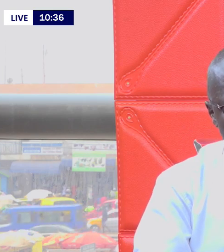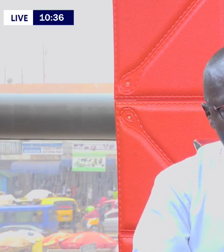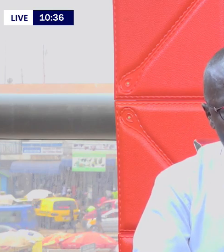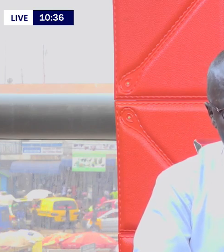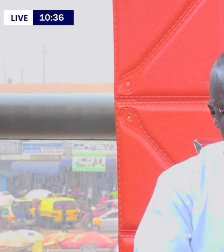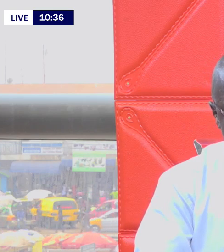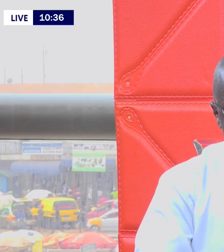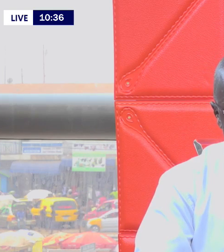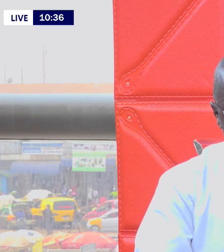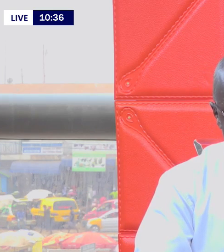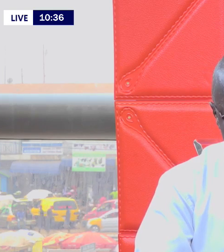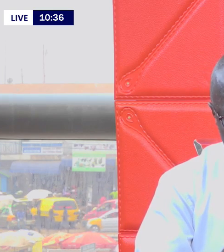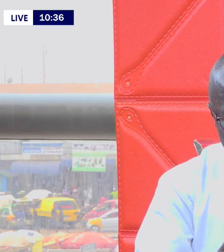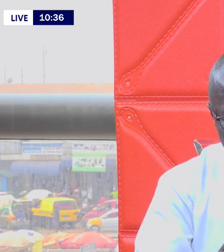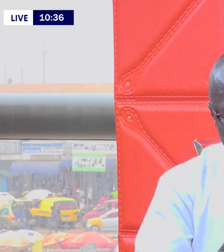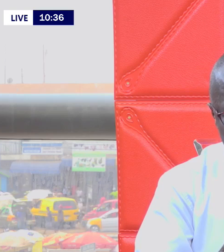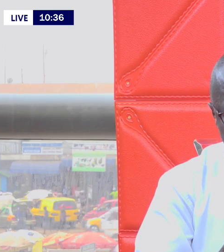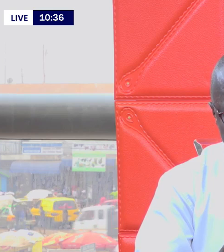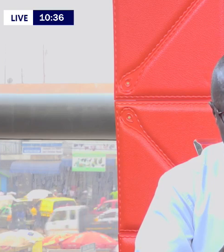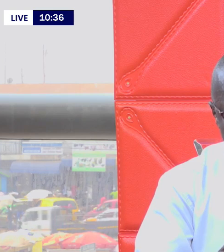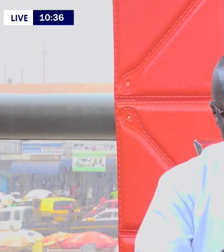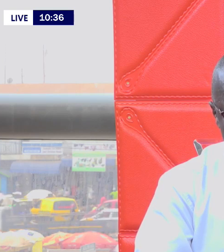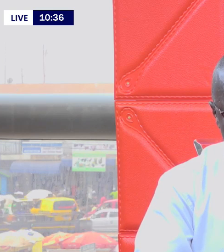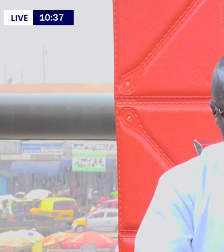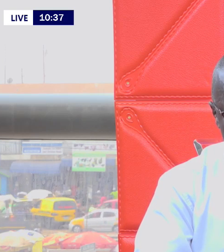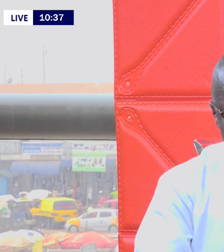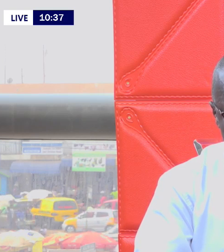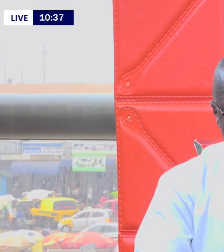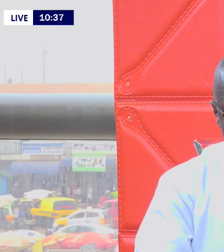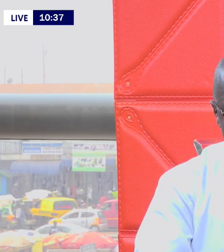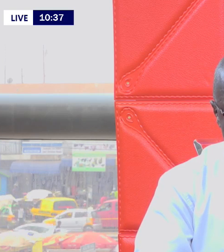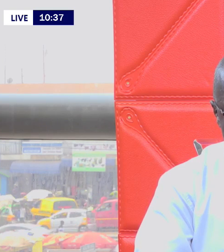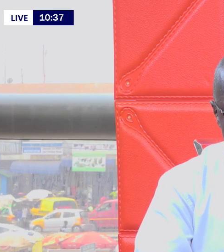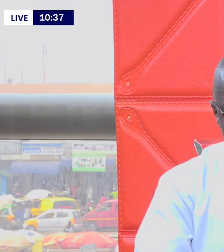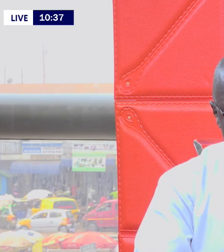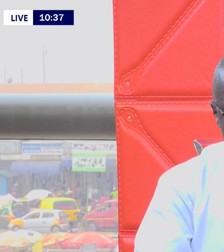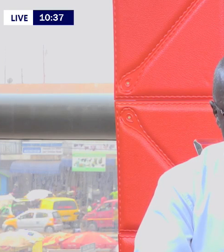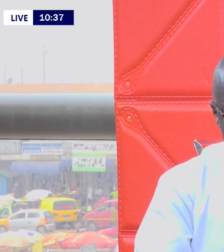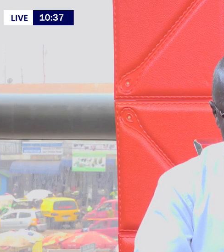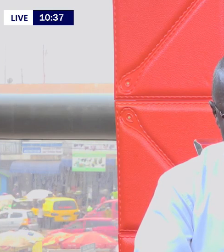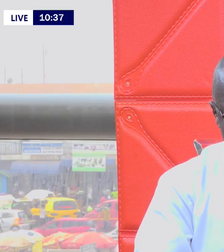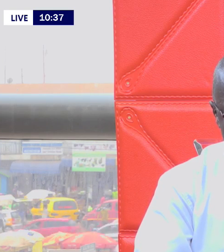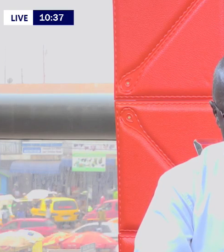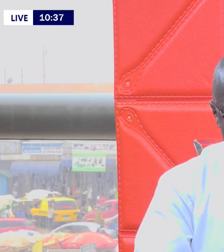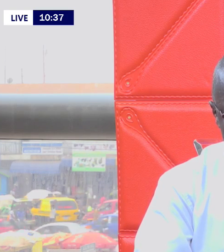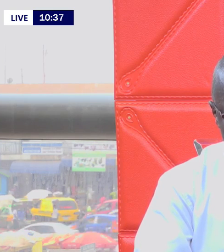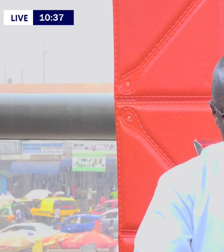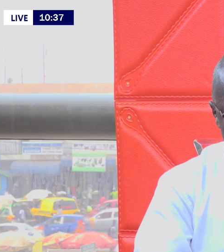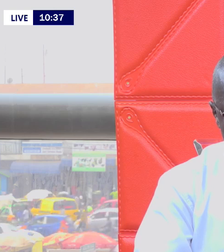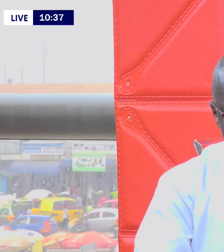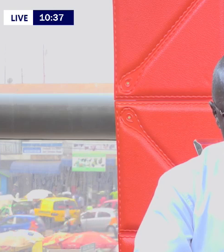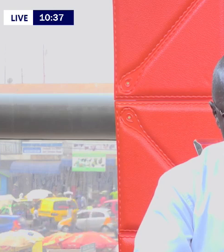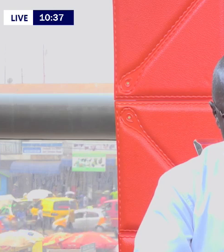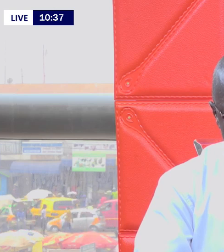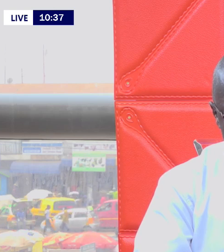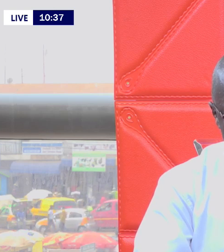ku ewo damfa me dan se se o de o message by electoral commission o ma prepare kra chen a ye ka ehu asemi o